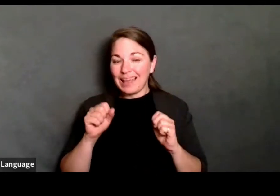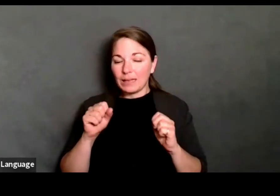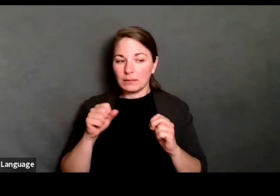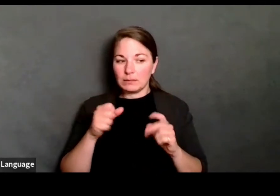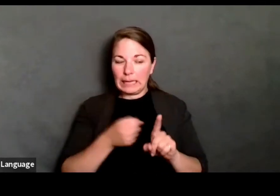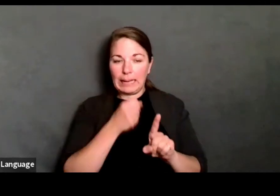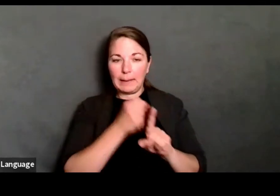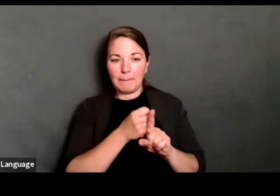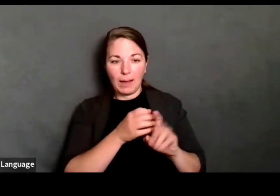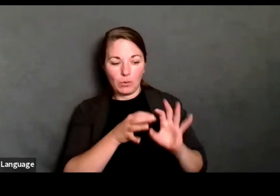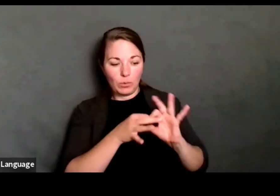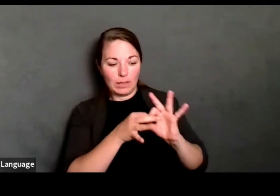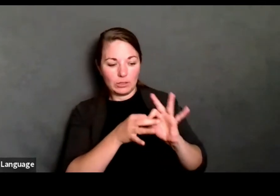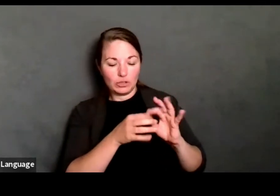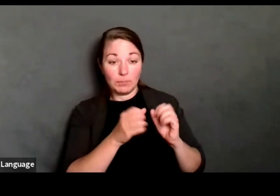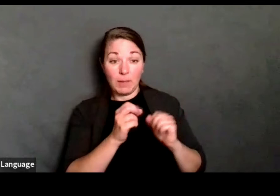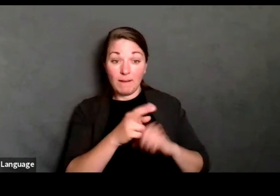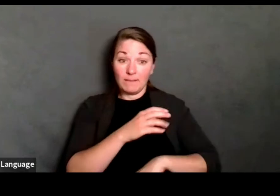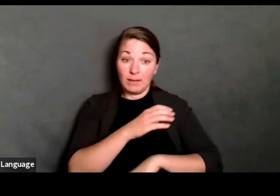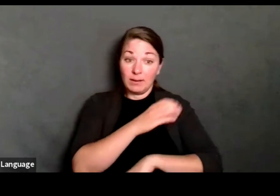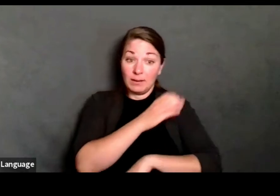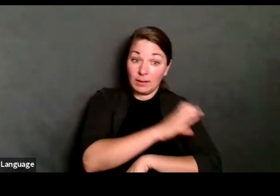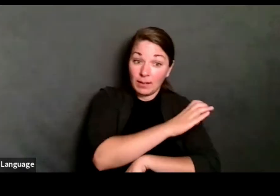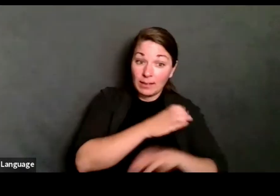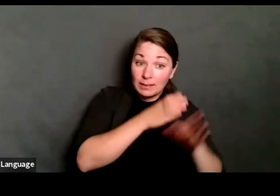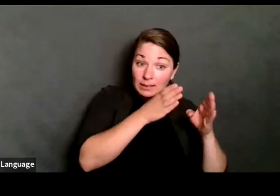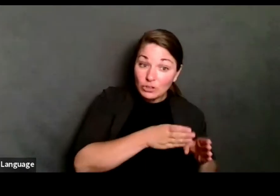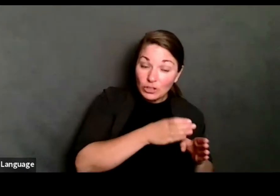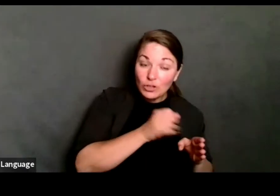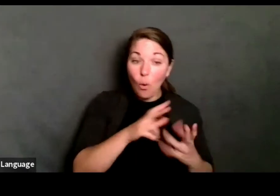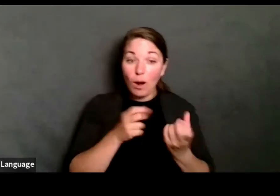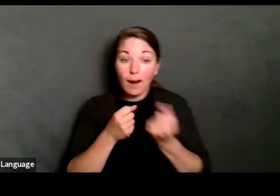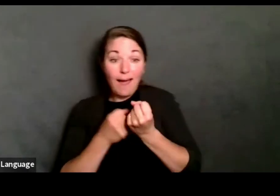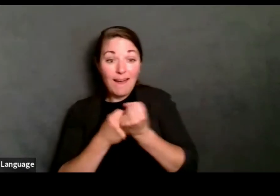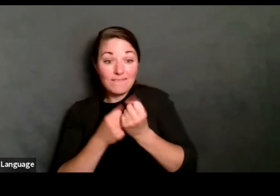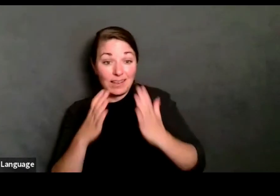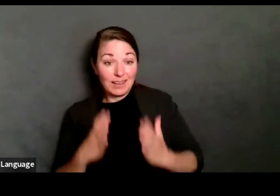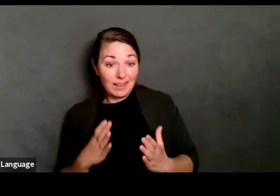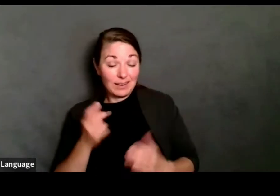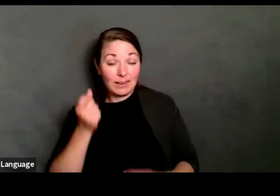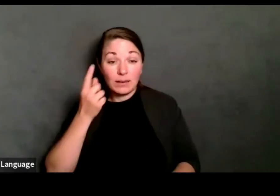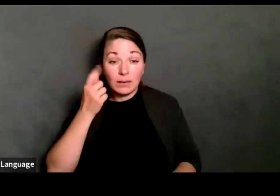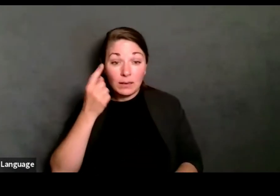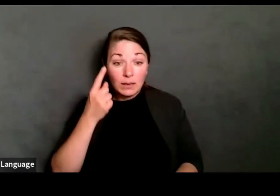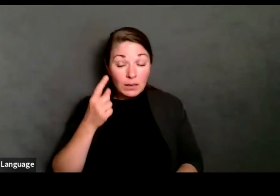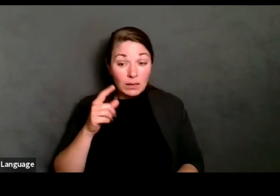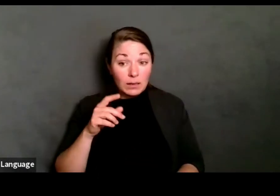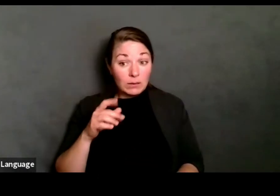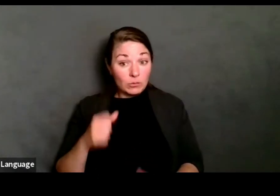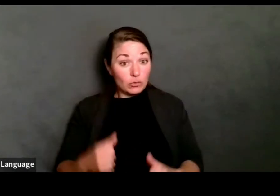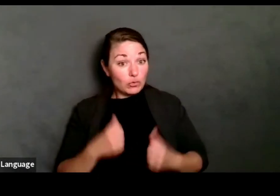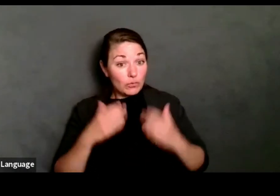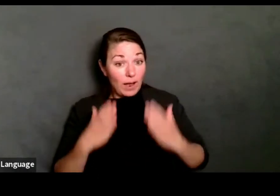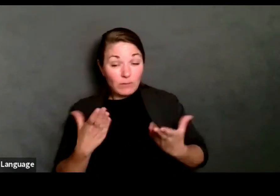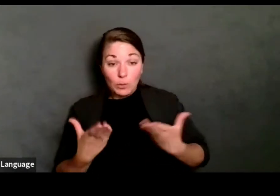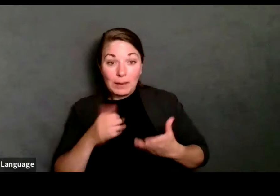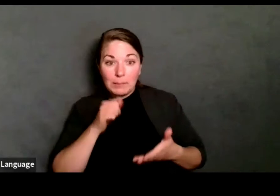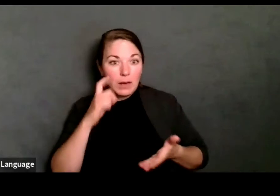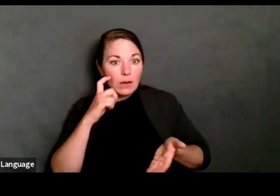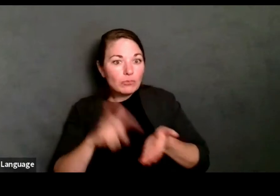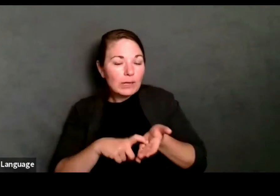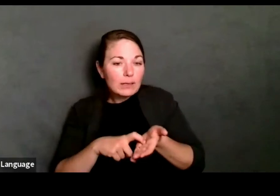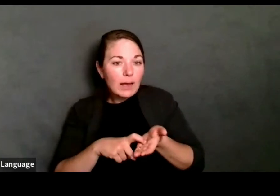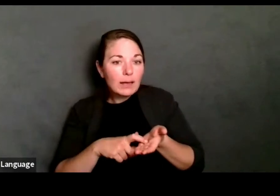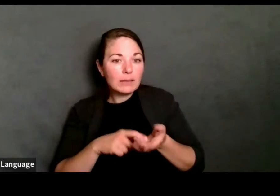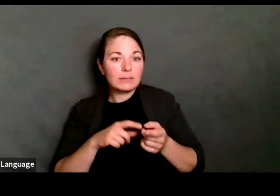advocate develops with the survivor. Without realizing it, a survivor may be in that appeasement mode, even for